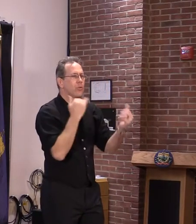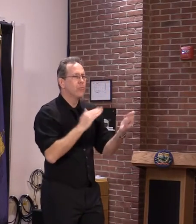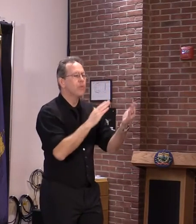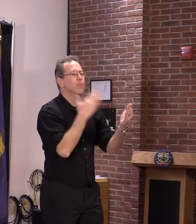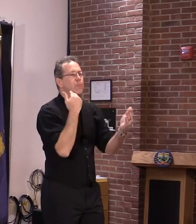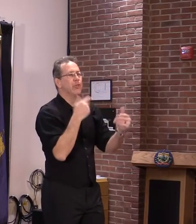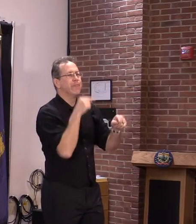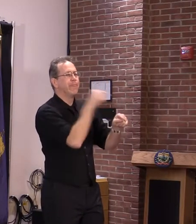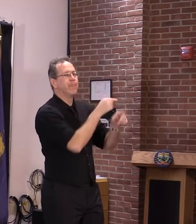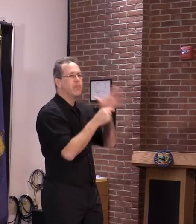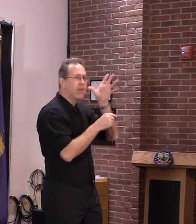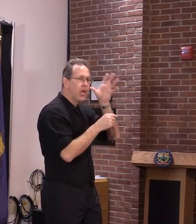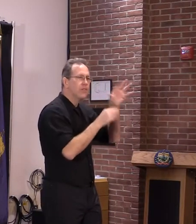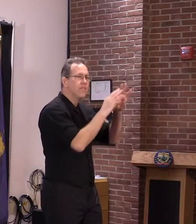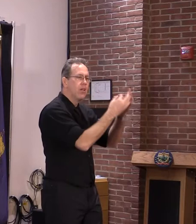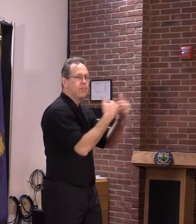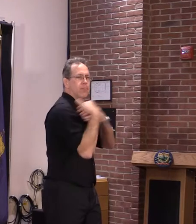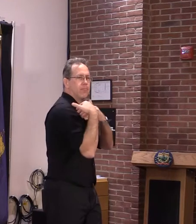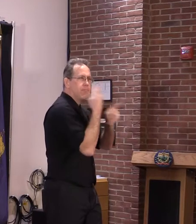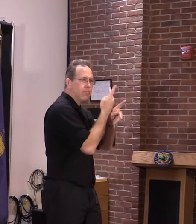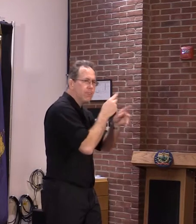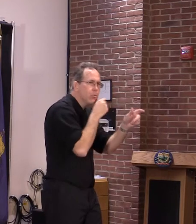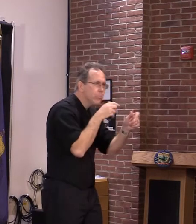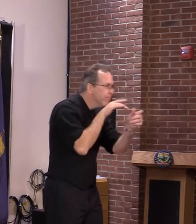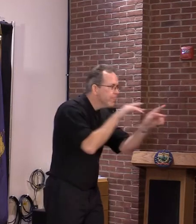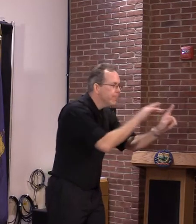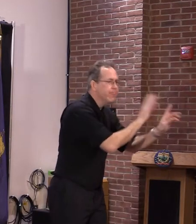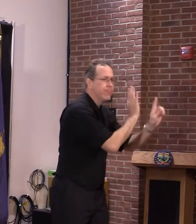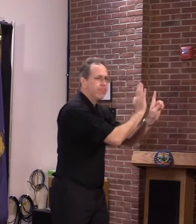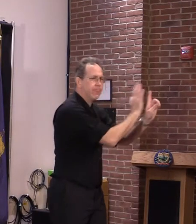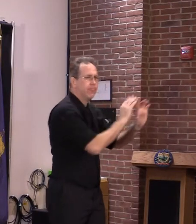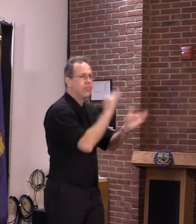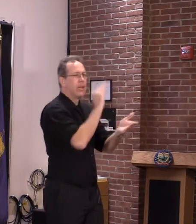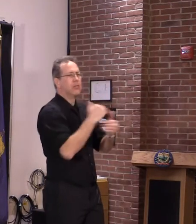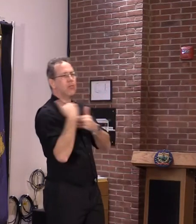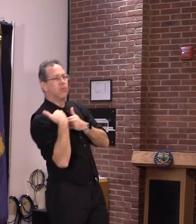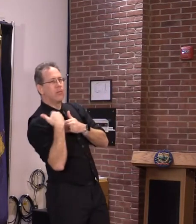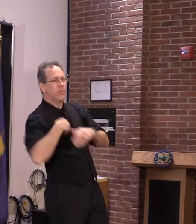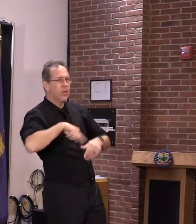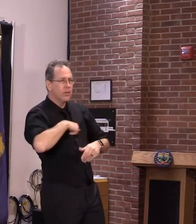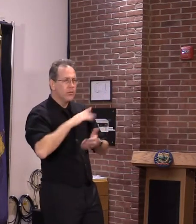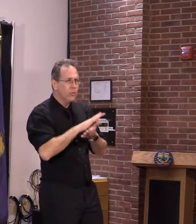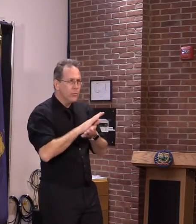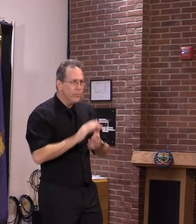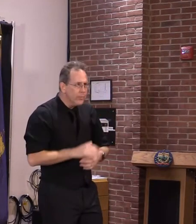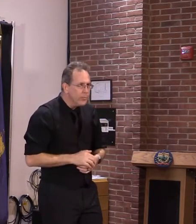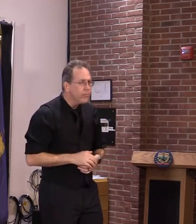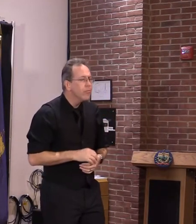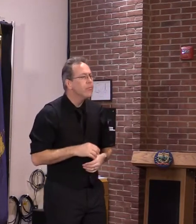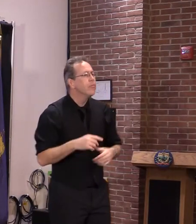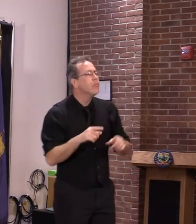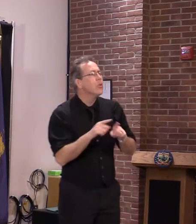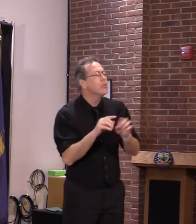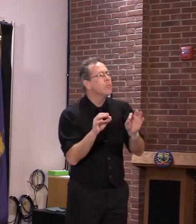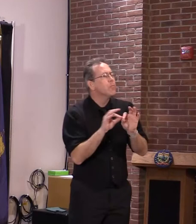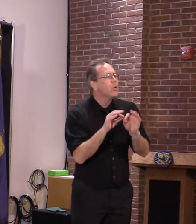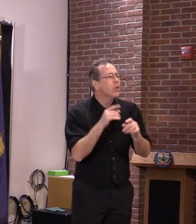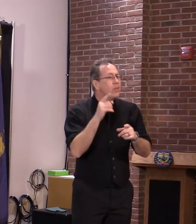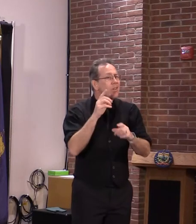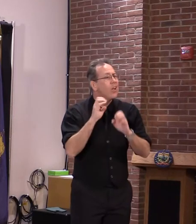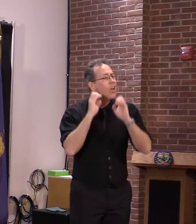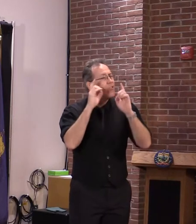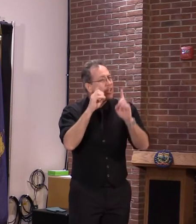also, I think equally important, and this is, I think, important to acknowledge as part of this new approach, we're also balancing the risk for education of students not being in